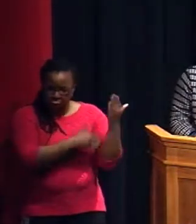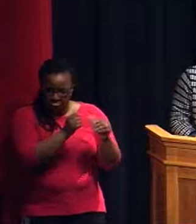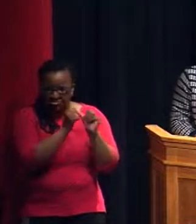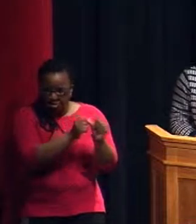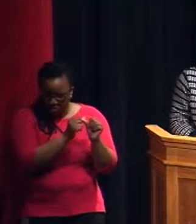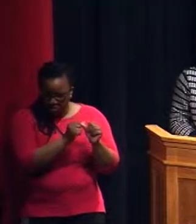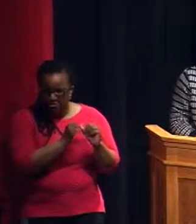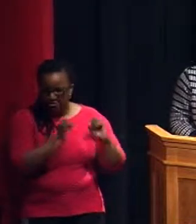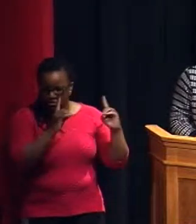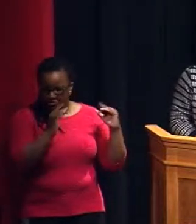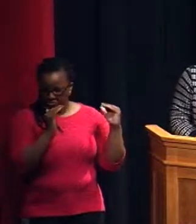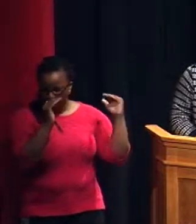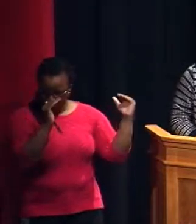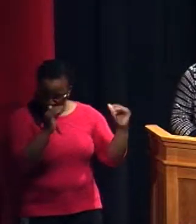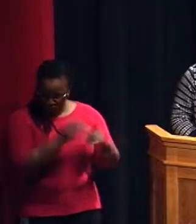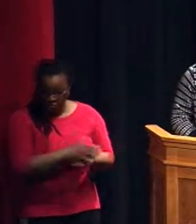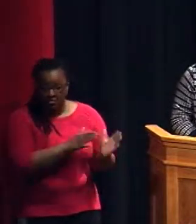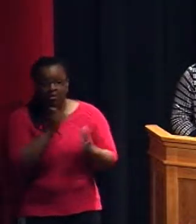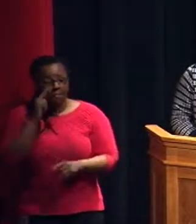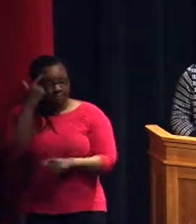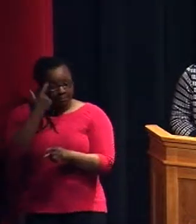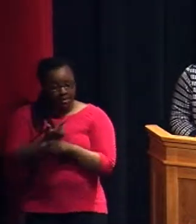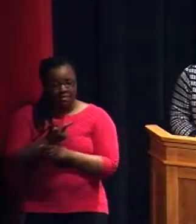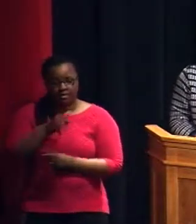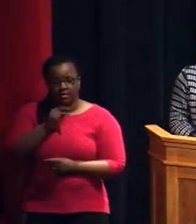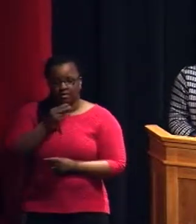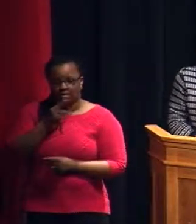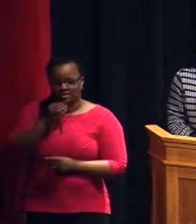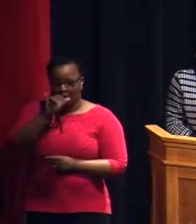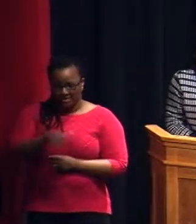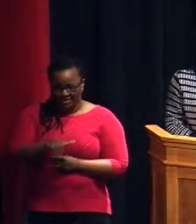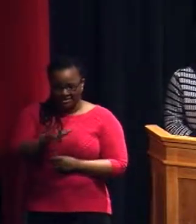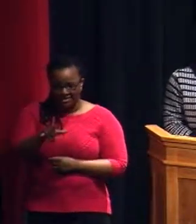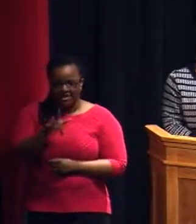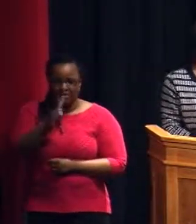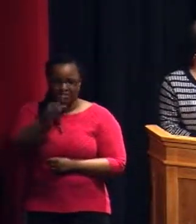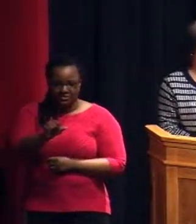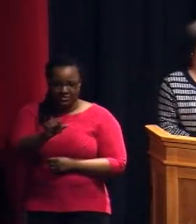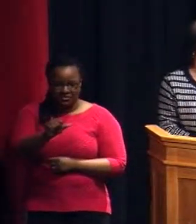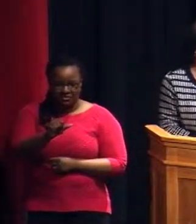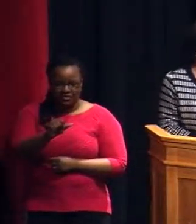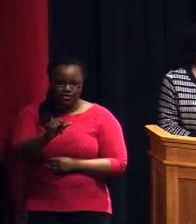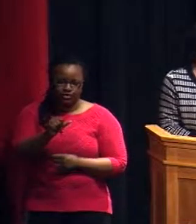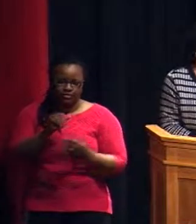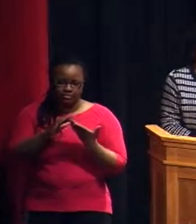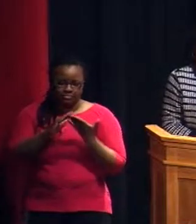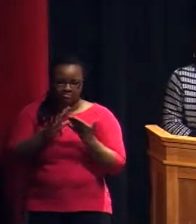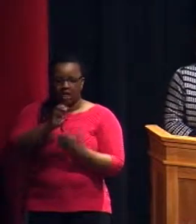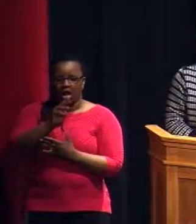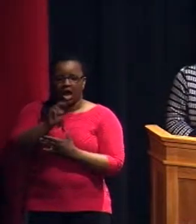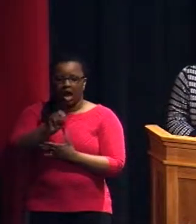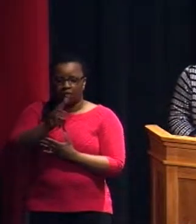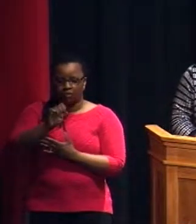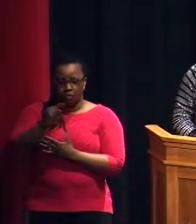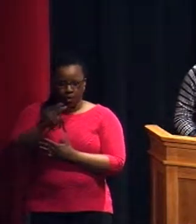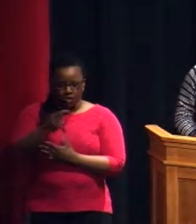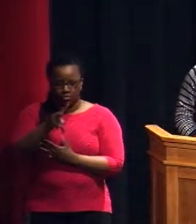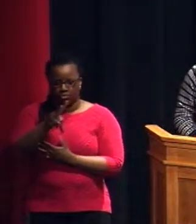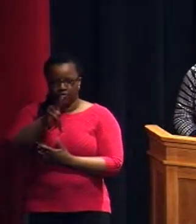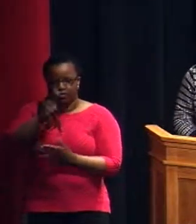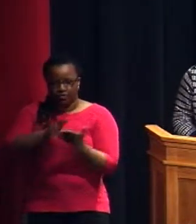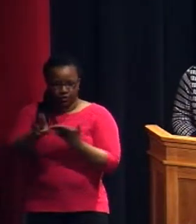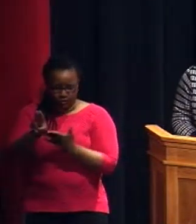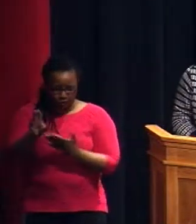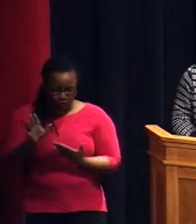education. My brother Tommy went to Virginia Commonwealth University, and so I'm not going to downplay that there are other great schools in Virginia,